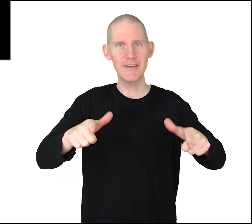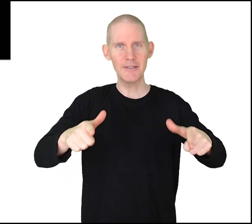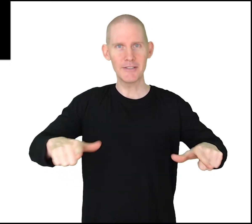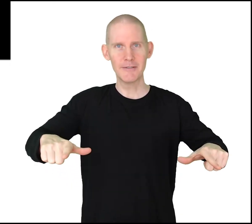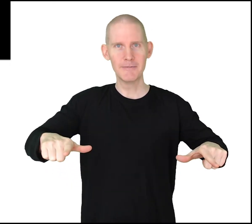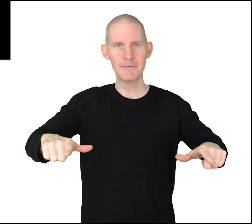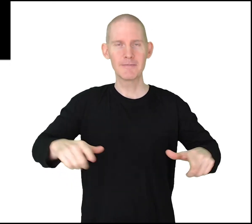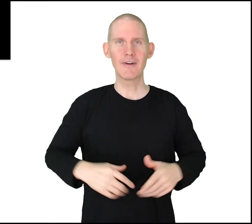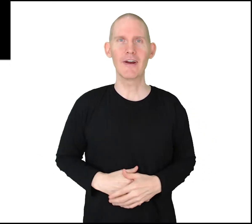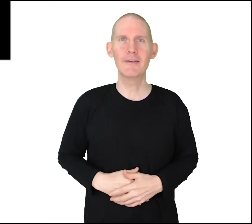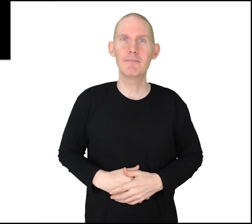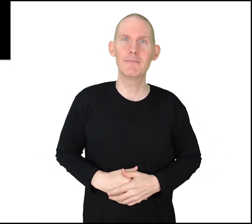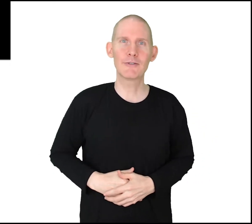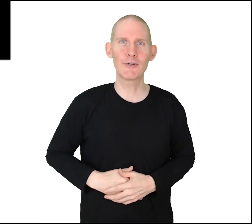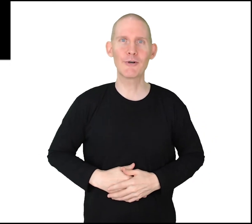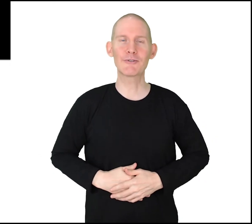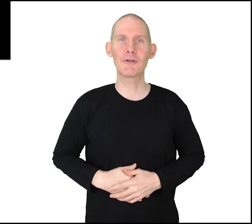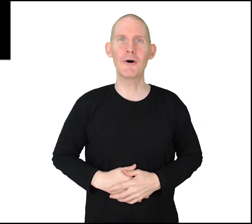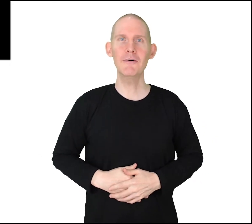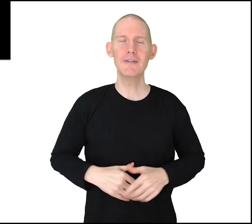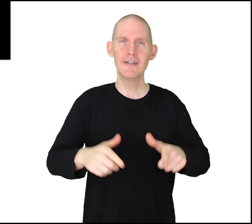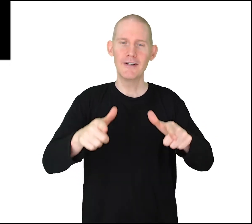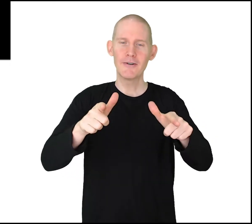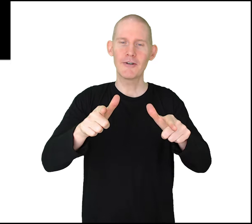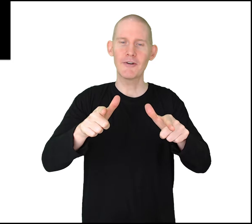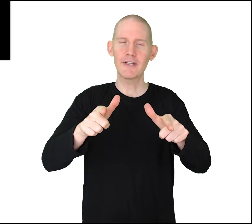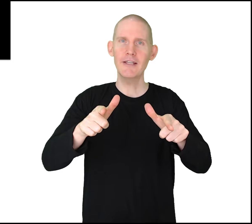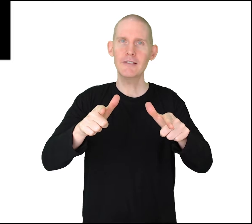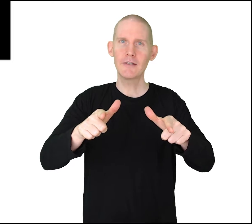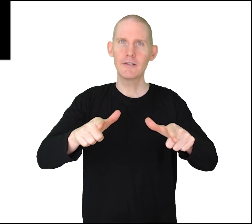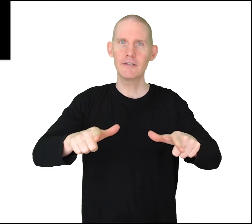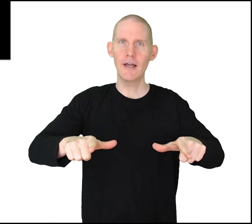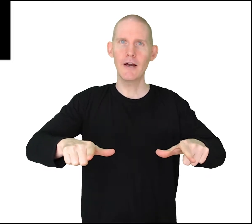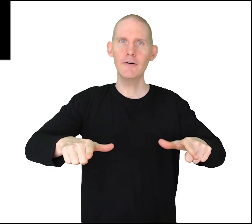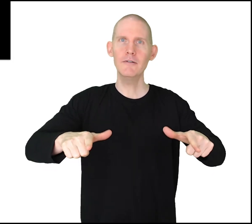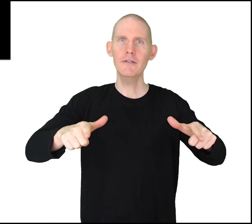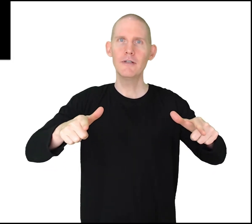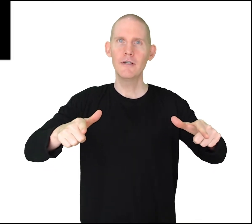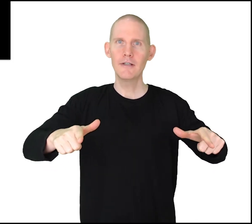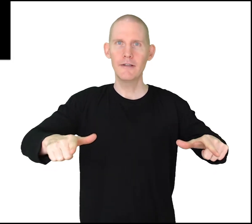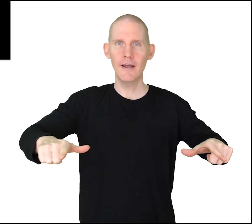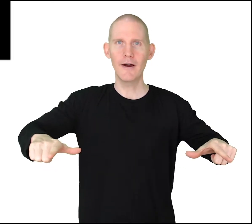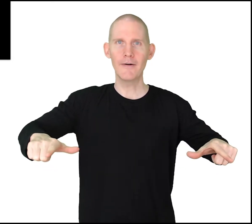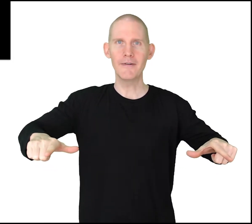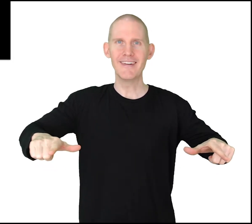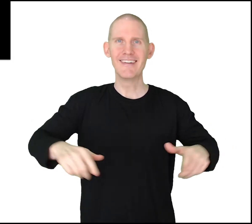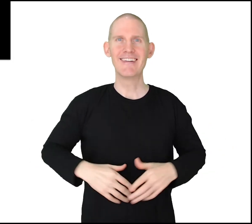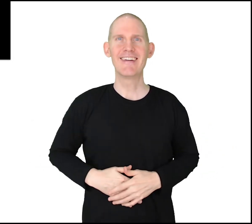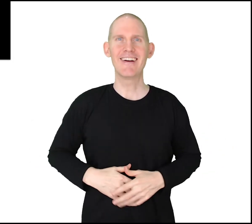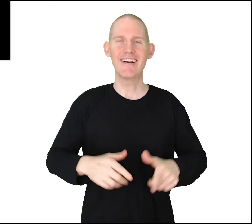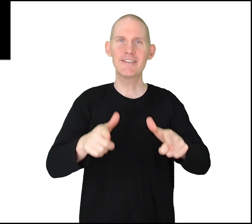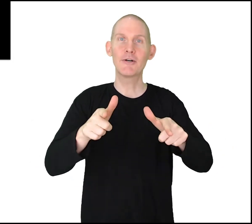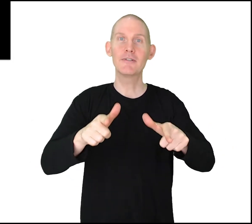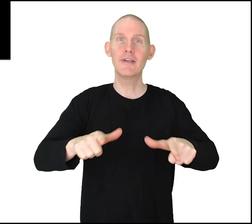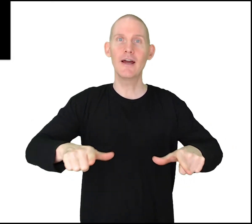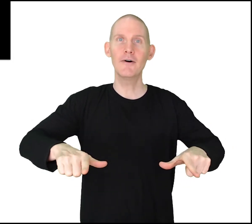Language. All right? Make sure to go slow. We're going to go like this. Down, down. All right? So down,